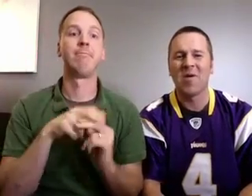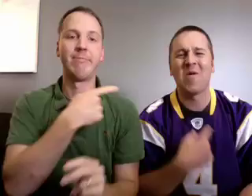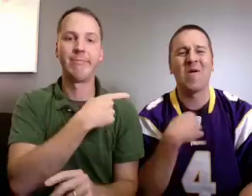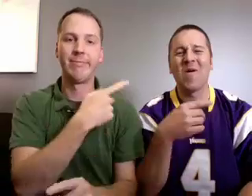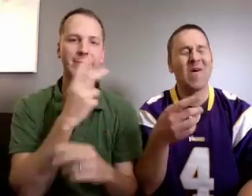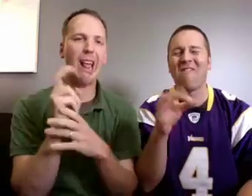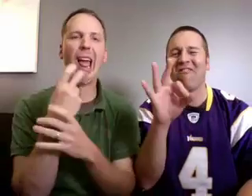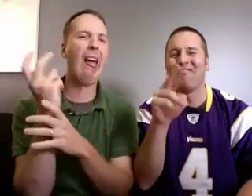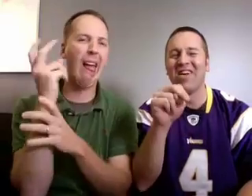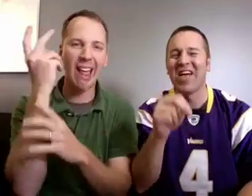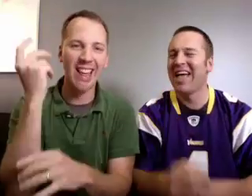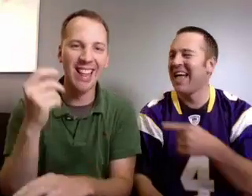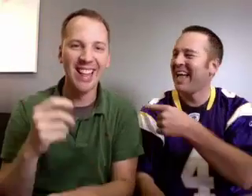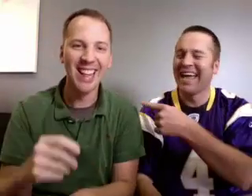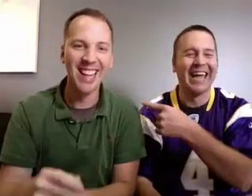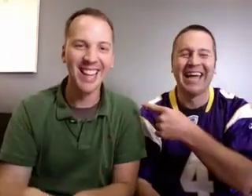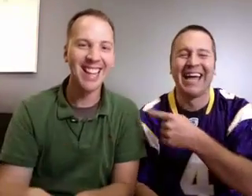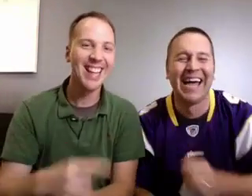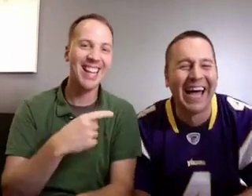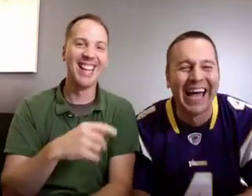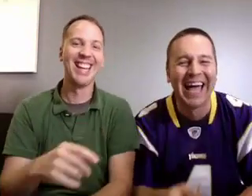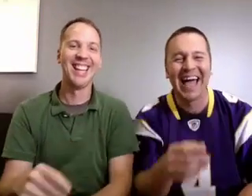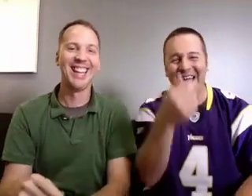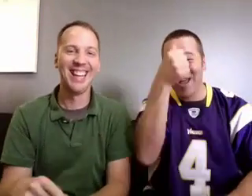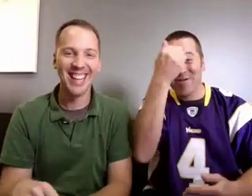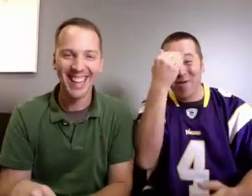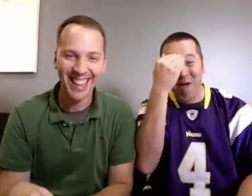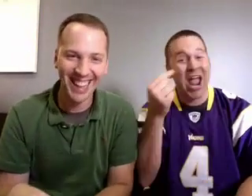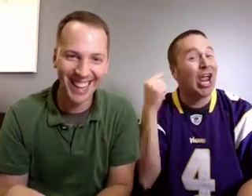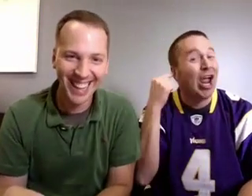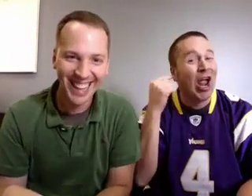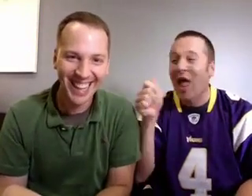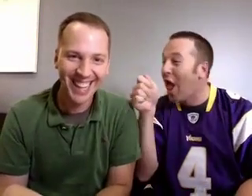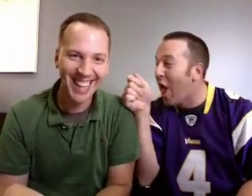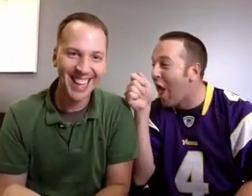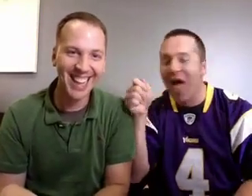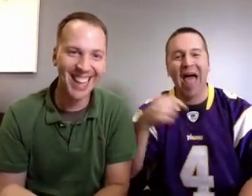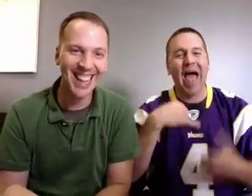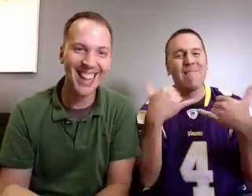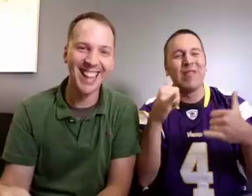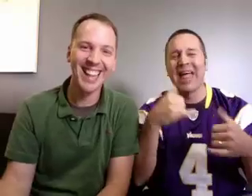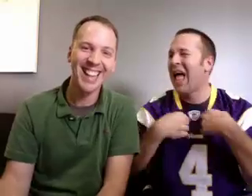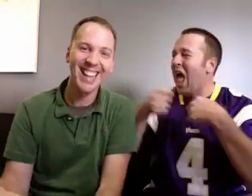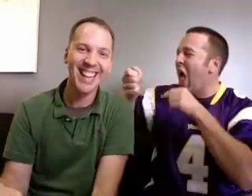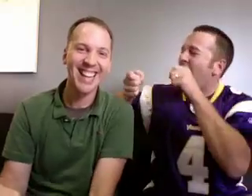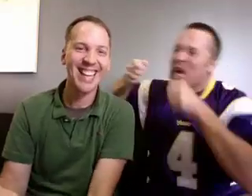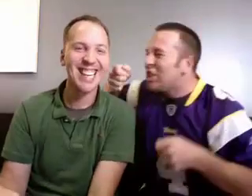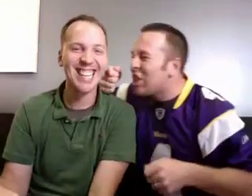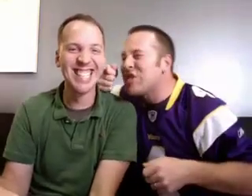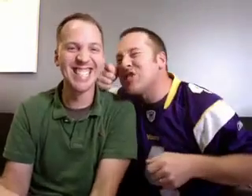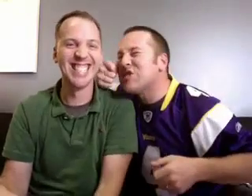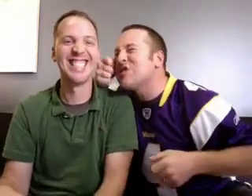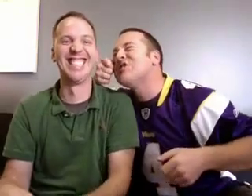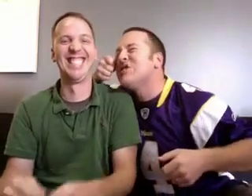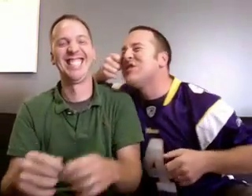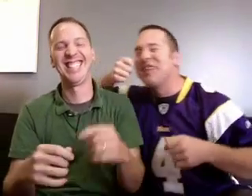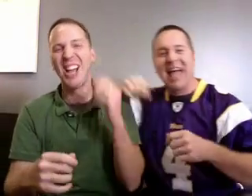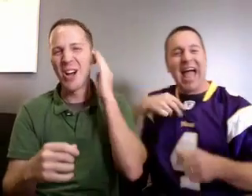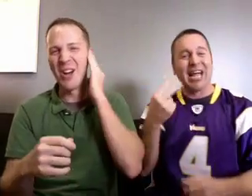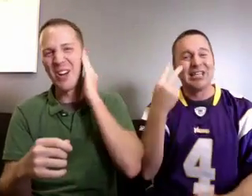in there, waiting so patiently. I love the doctor's office. Man, the ear thing, I pull off the wall, I'm sticking it as you're looking in there.